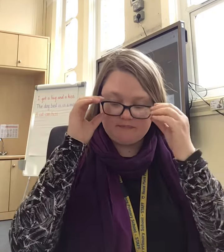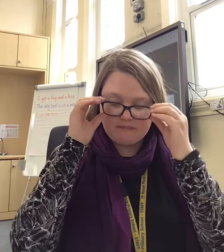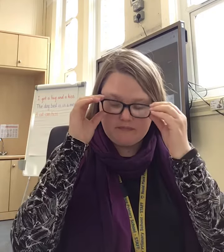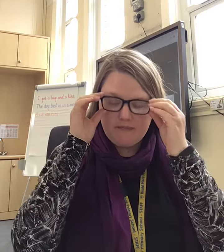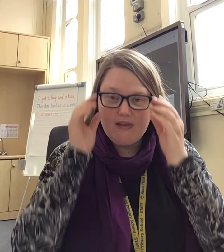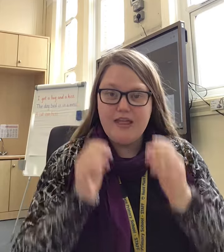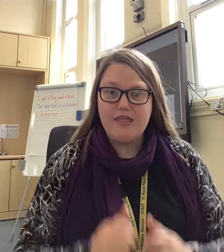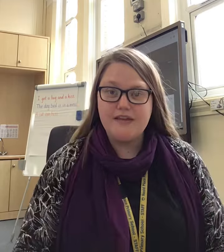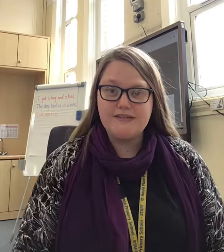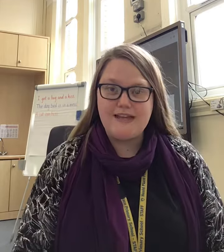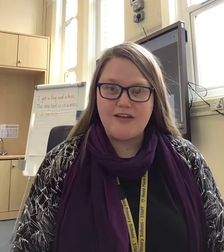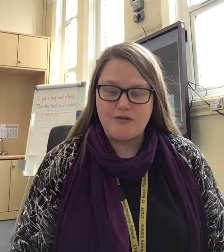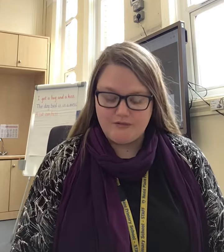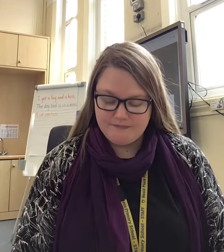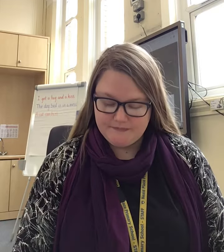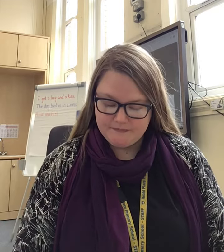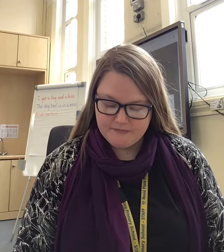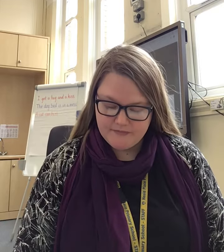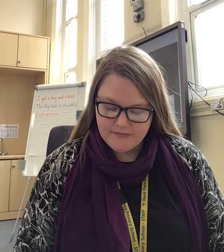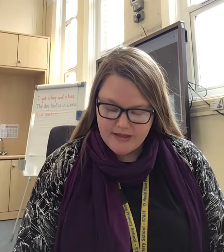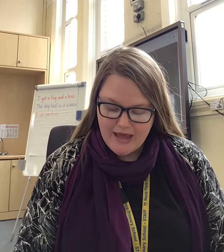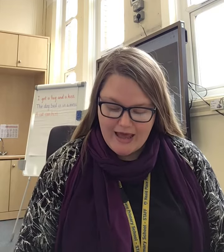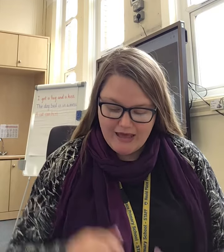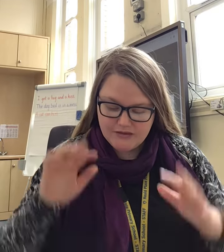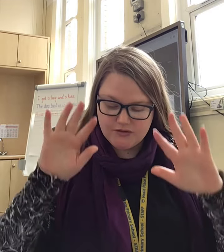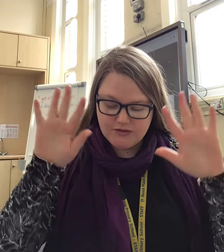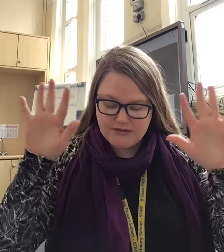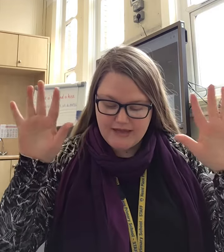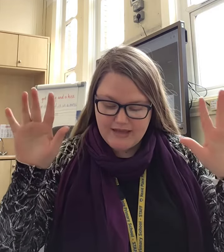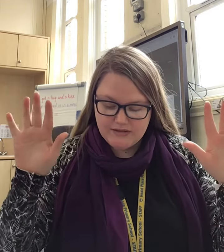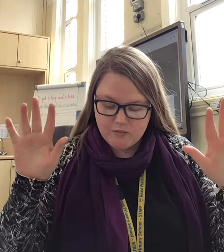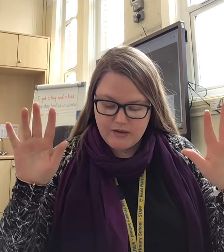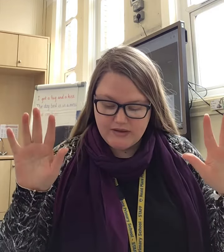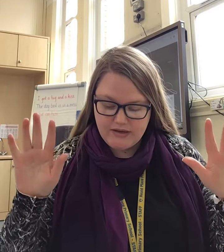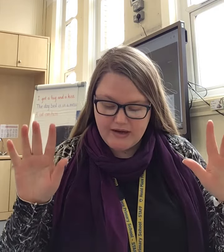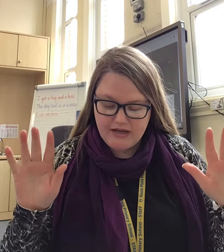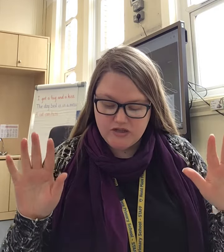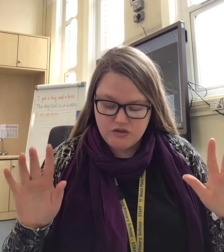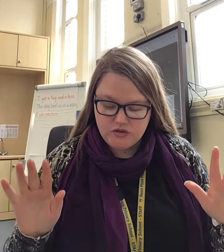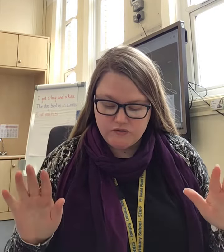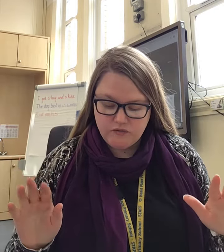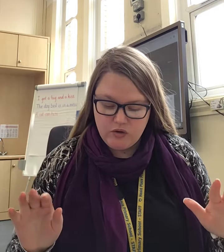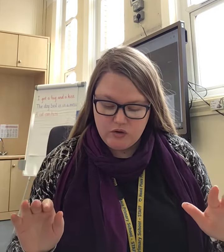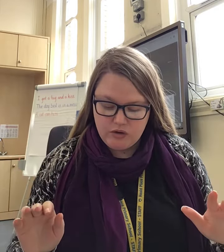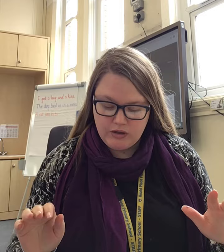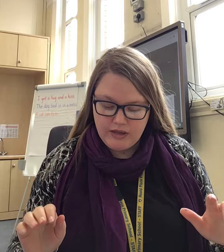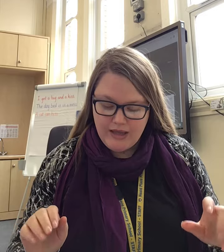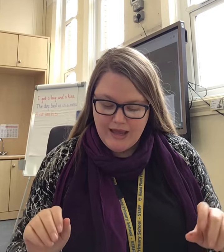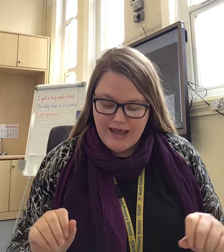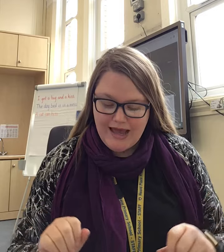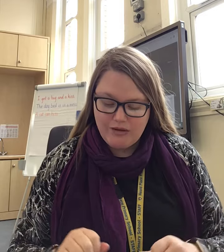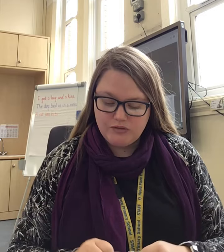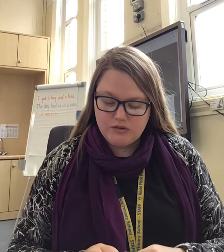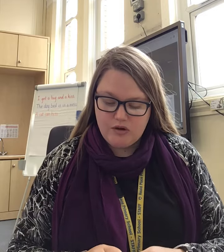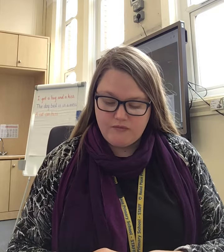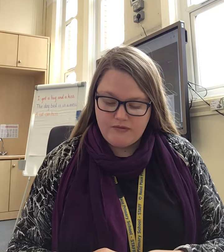The Snail At sunset when the night dews fall out of the